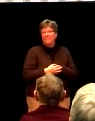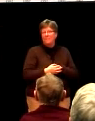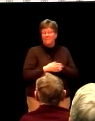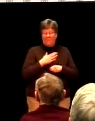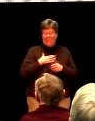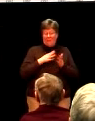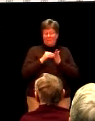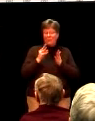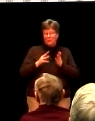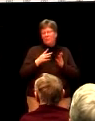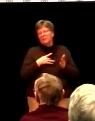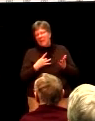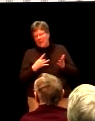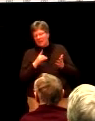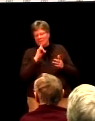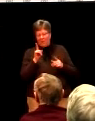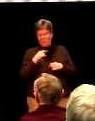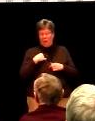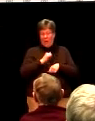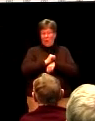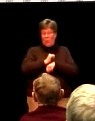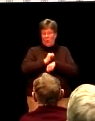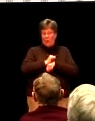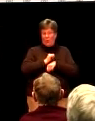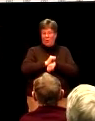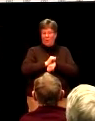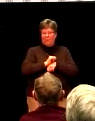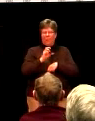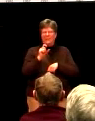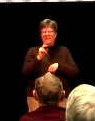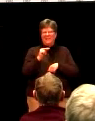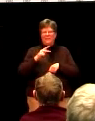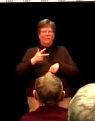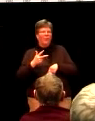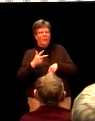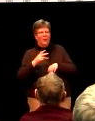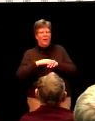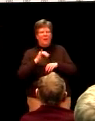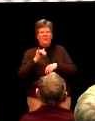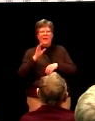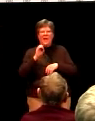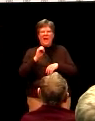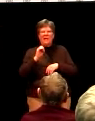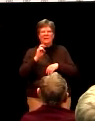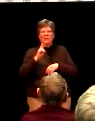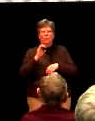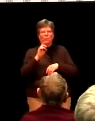My students like the fact that where I work was season 3 on Ice Road Truckers.